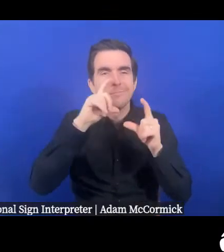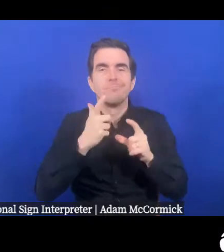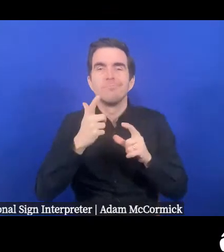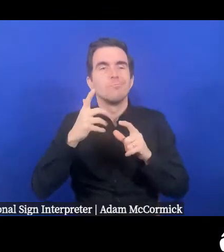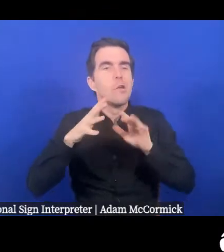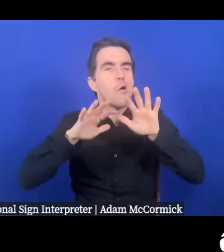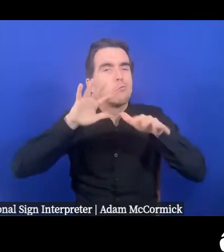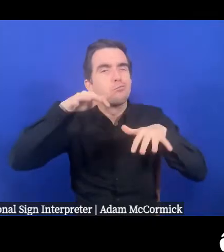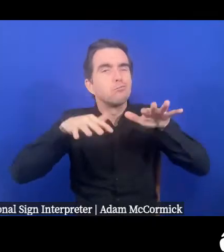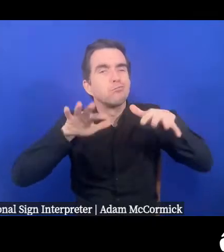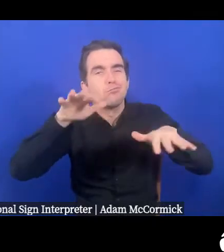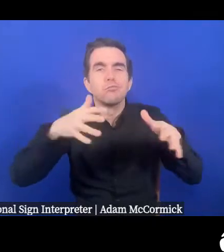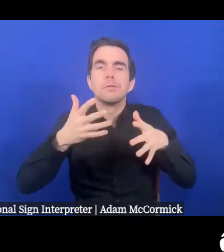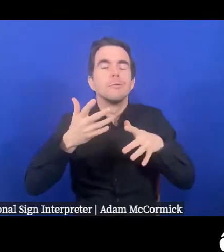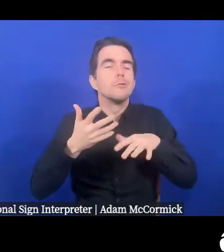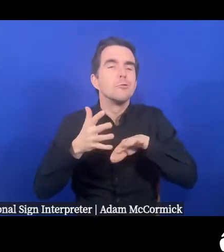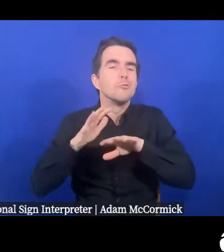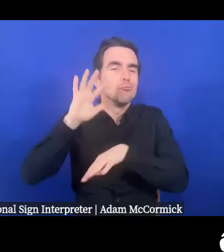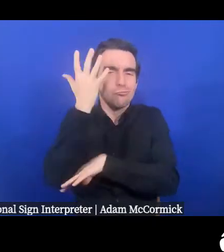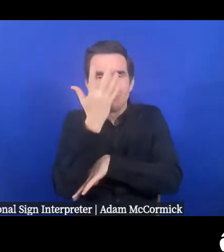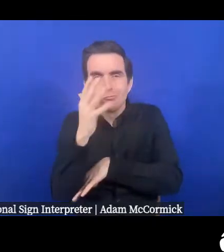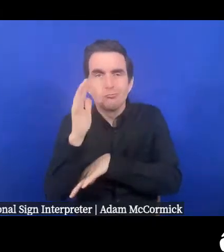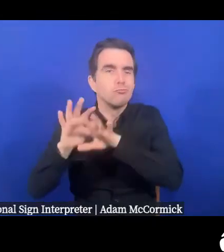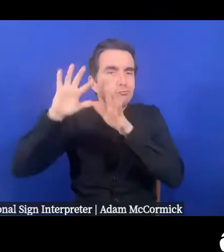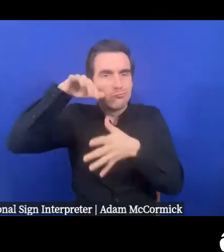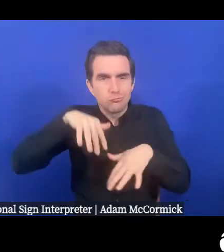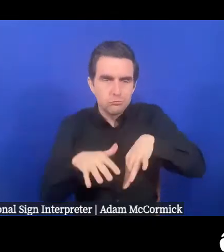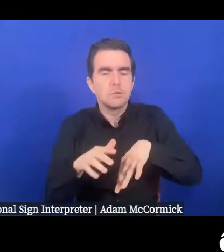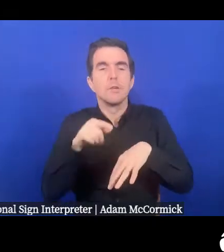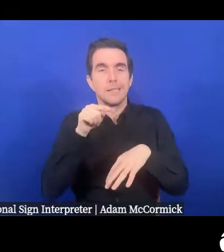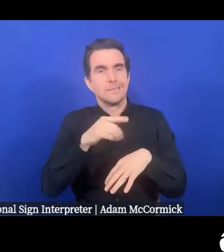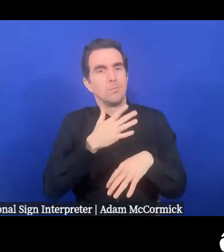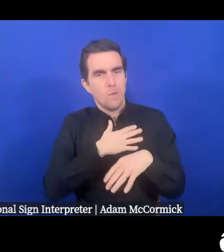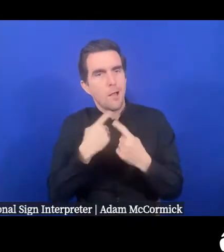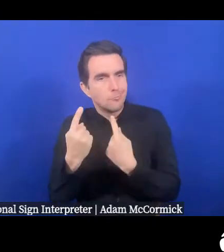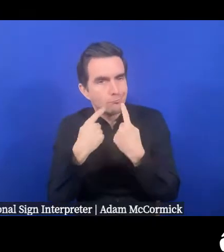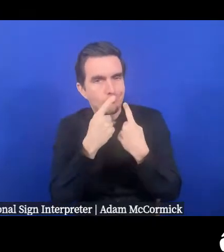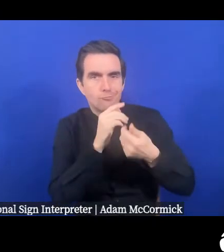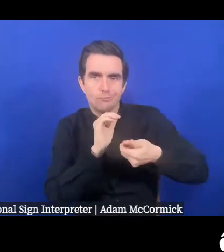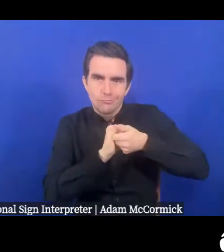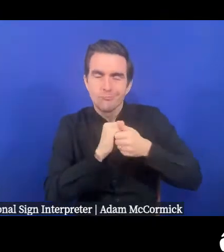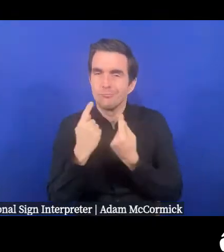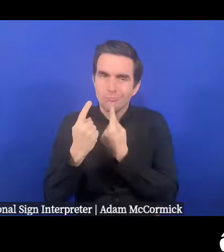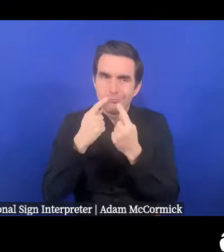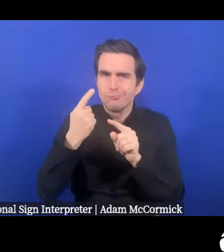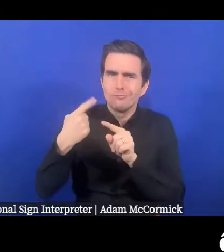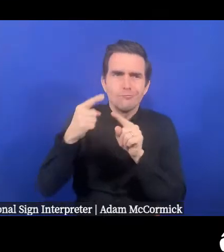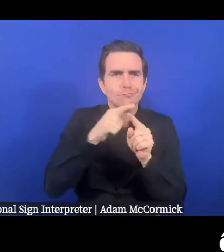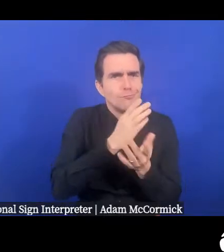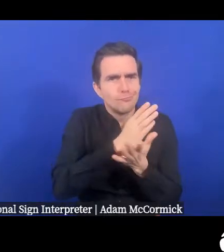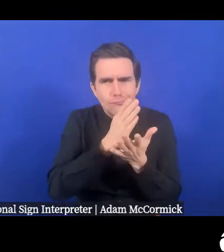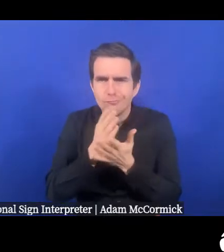the leadership positions women that can understand also some of the problems, some of the